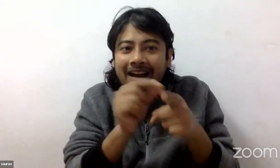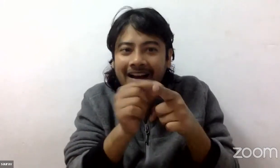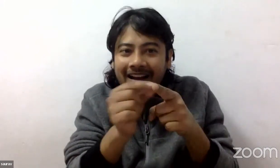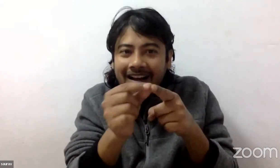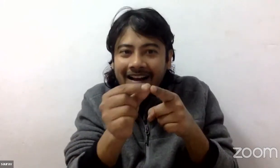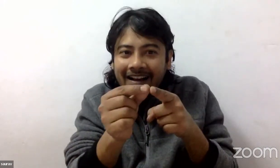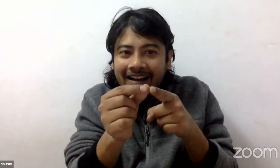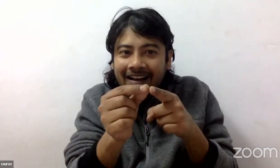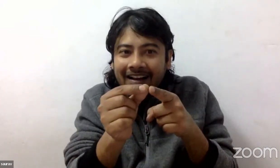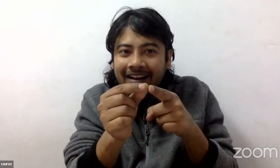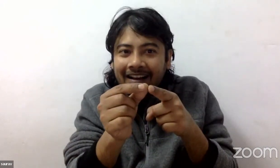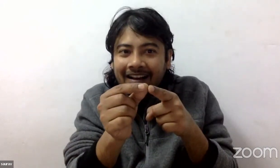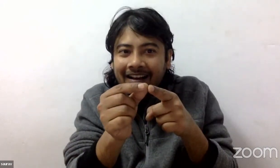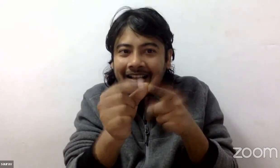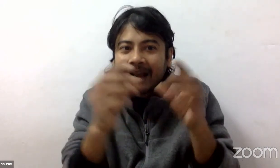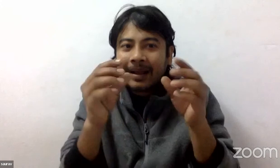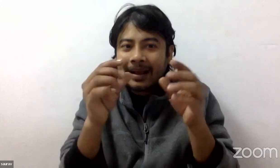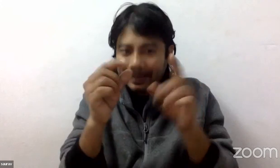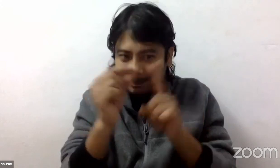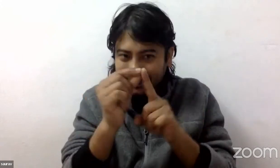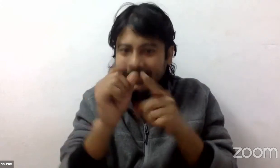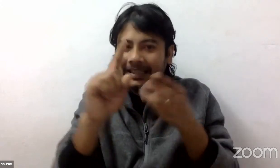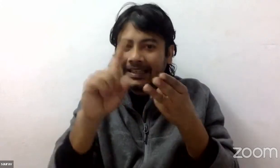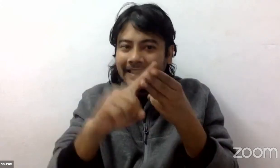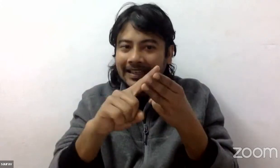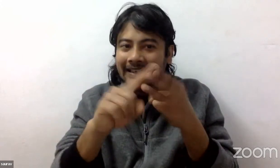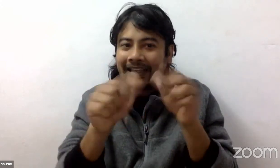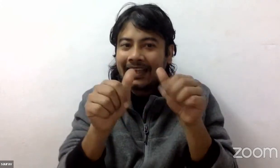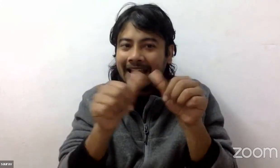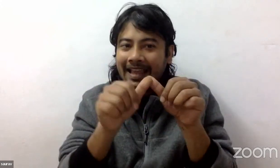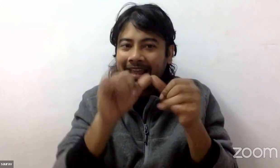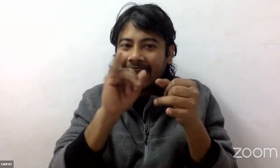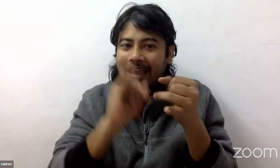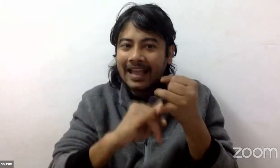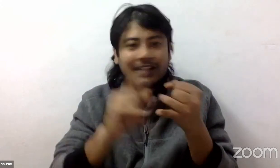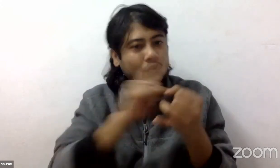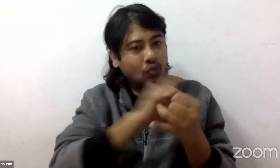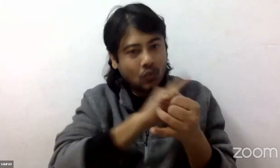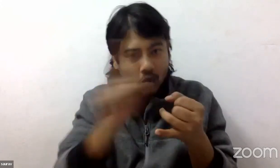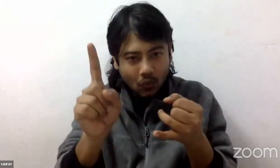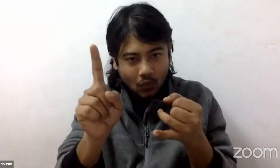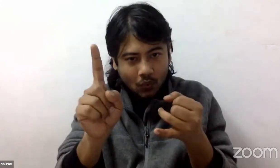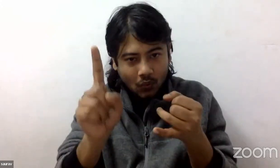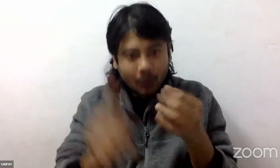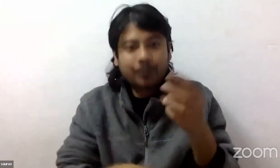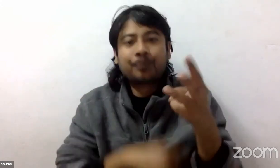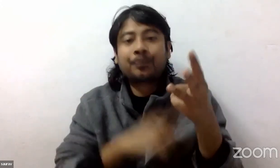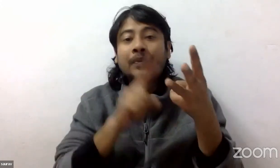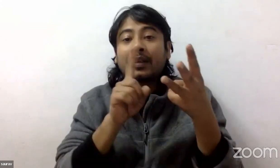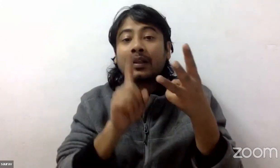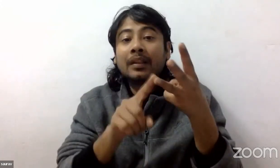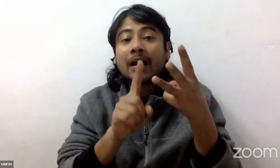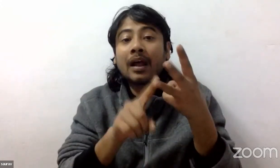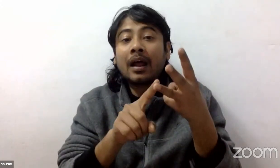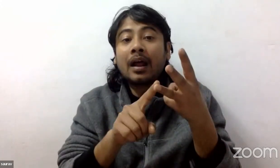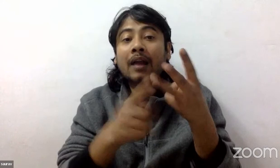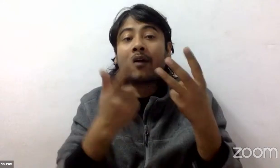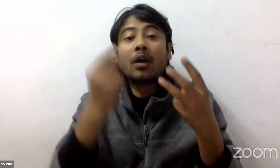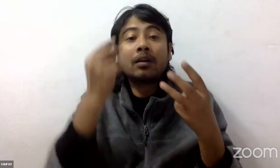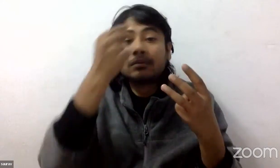Then we should try to avoid. I'm not saying must because many people are used to having tea and coffee. You can try